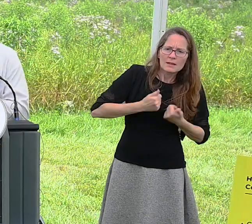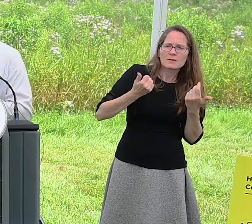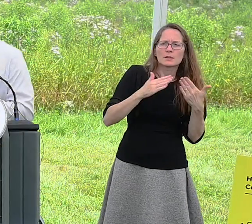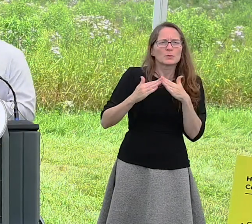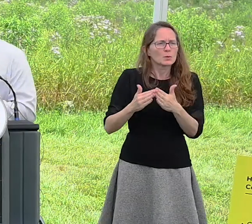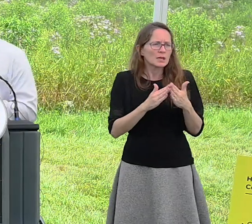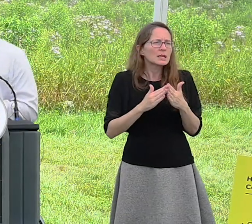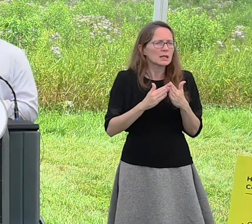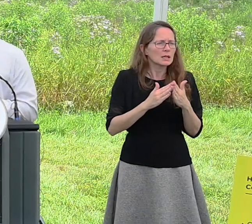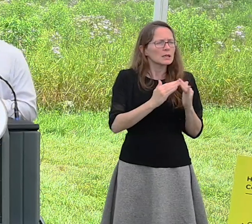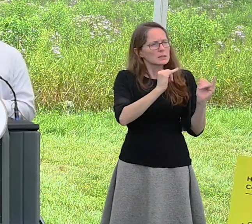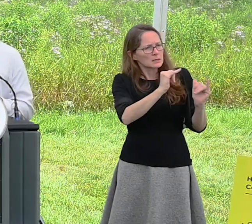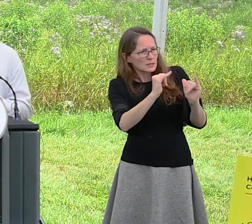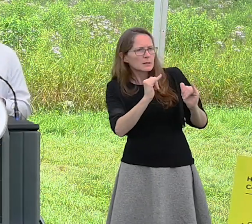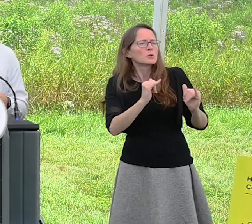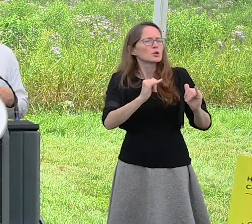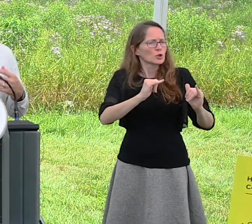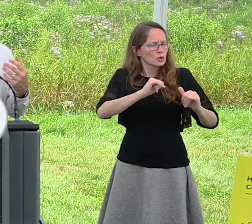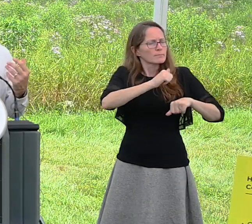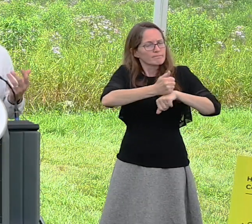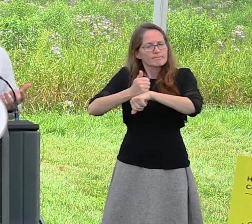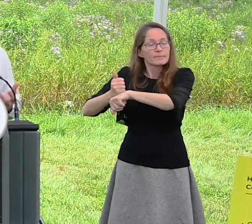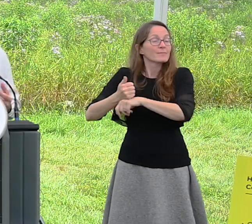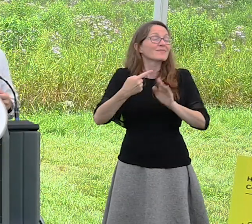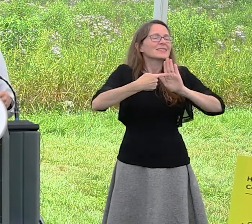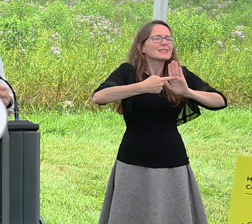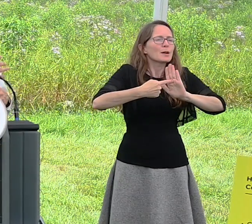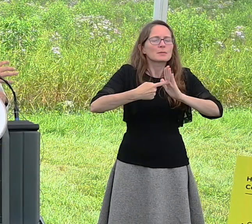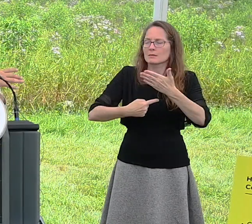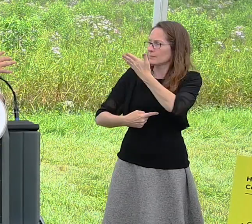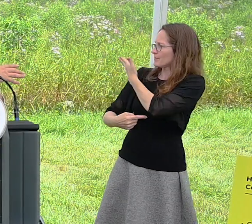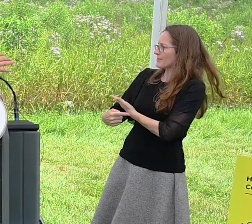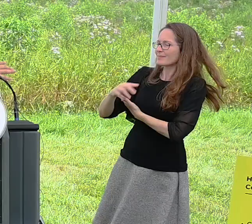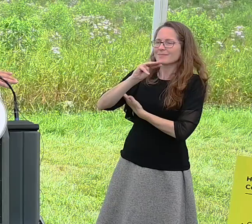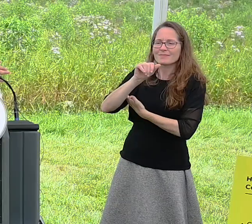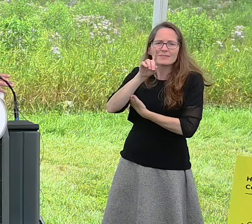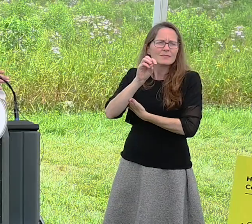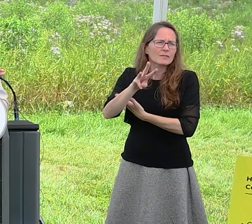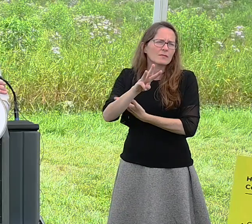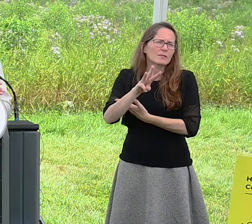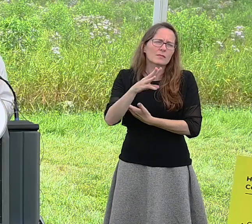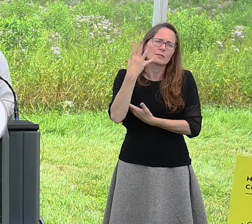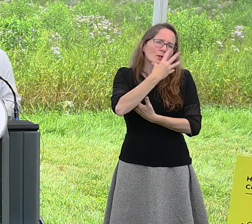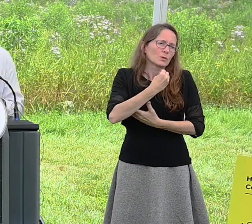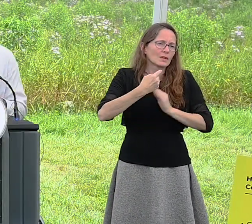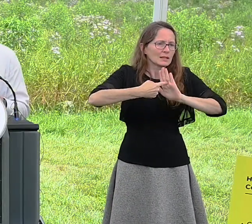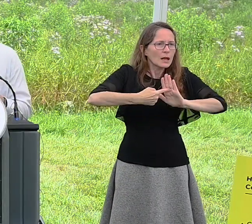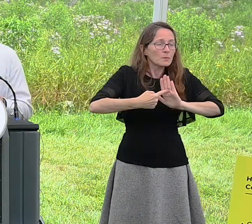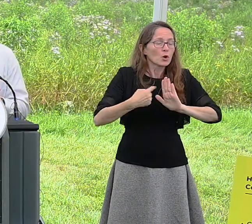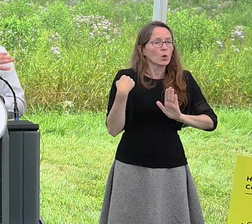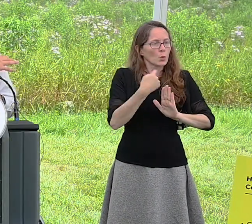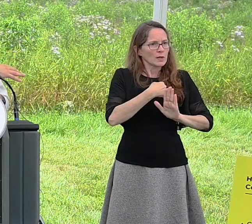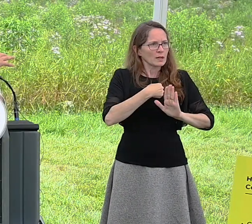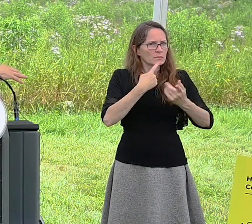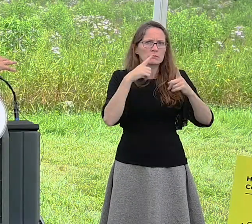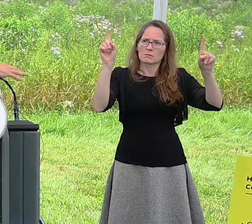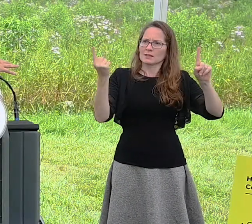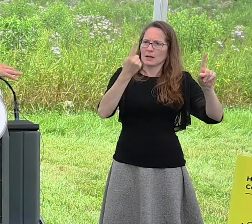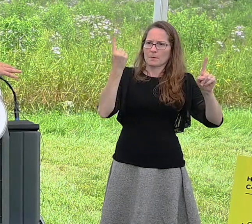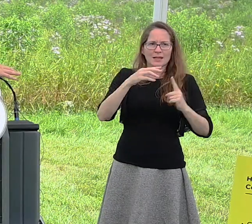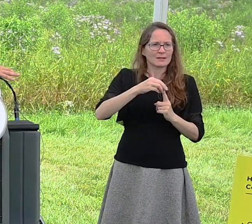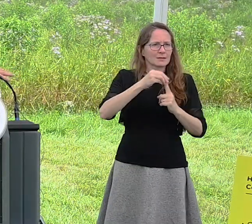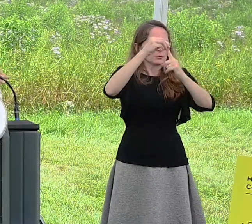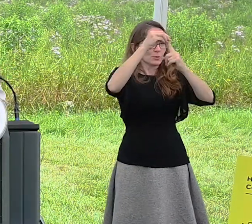Like, for example, this pollinator meadow behind us is a great example. We've achieved something really unique and special here. Imagine what this